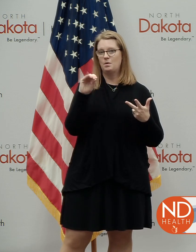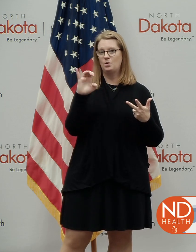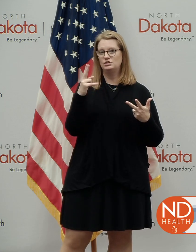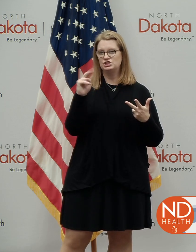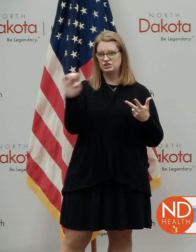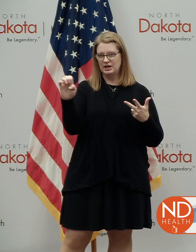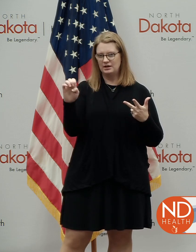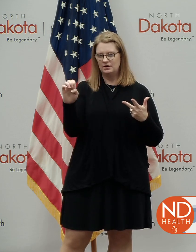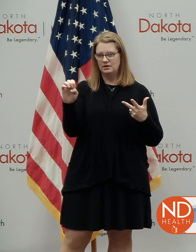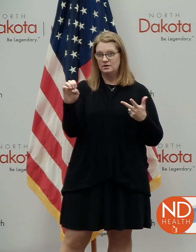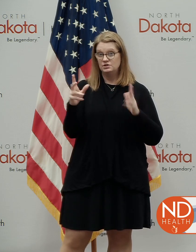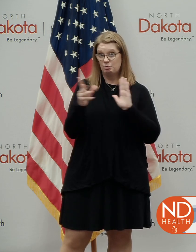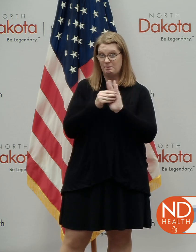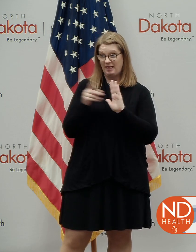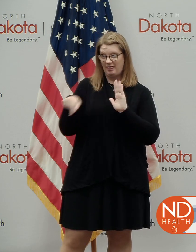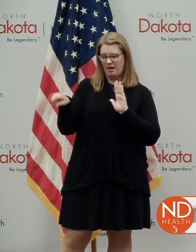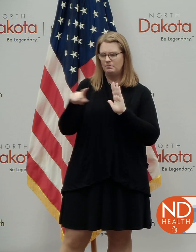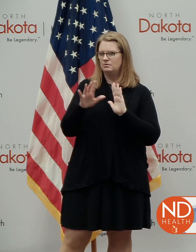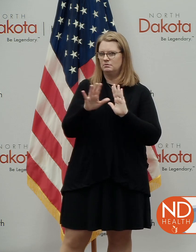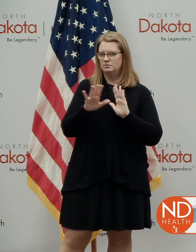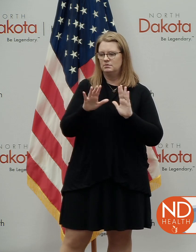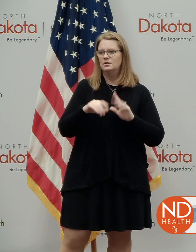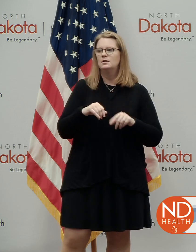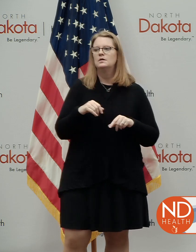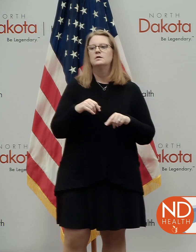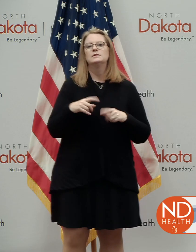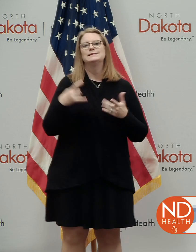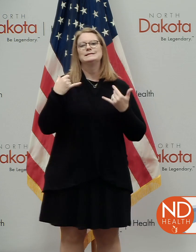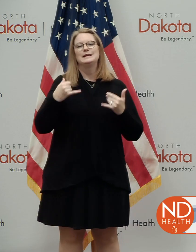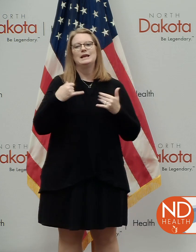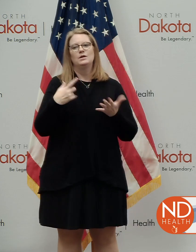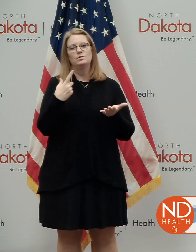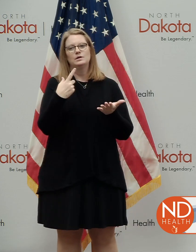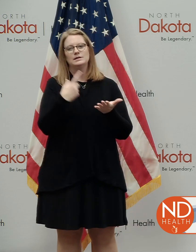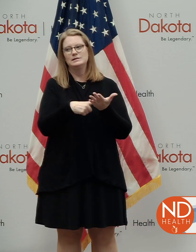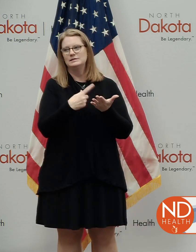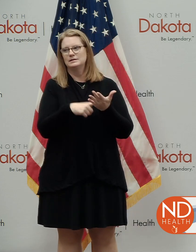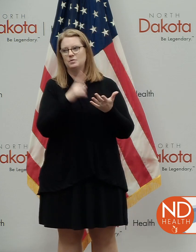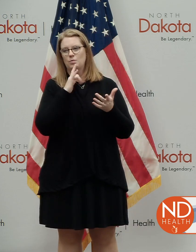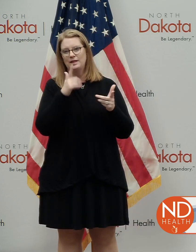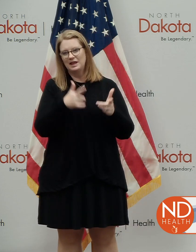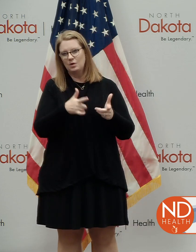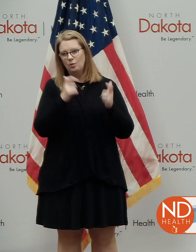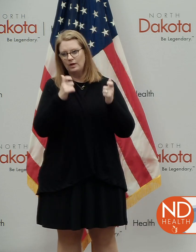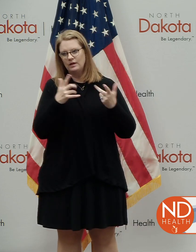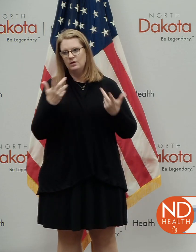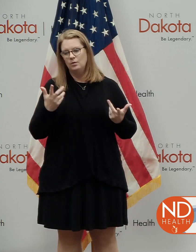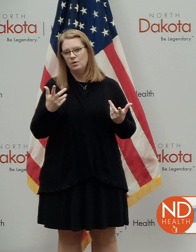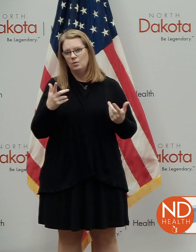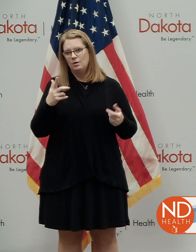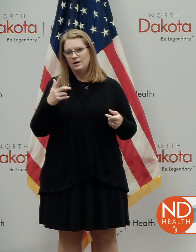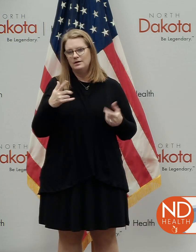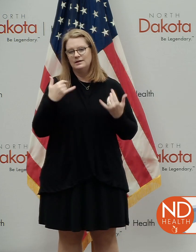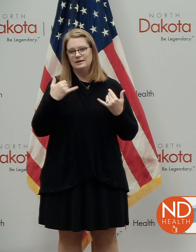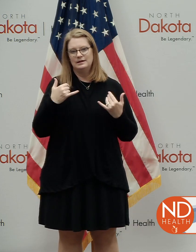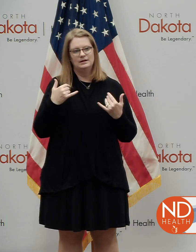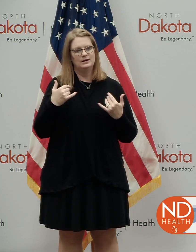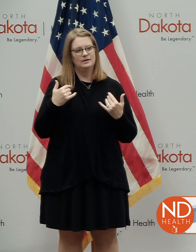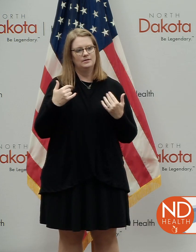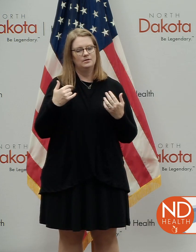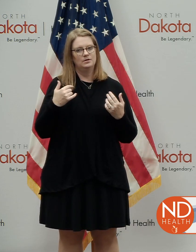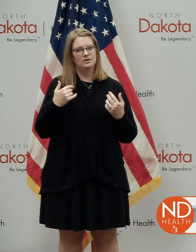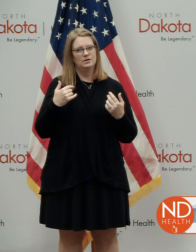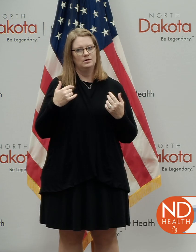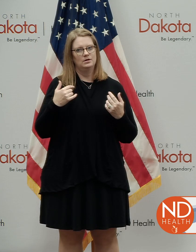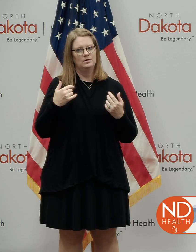to repeat that. But what I'd like to talk about just real quickly is what the legislature went through with